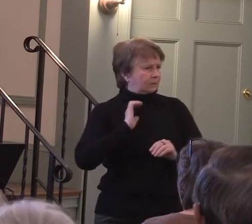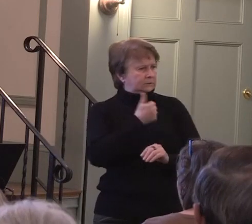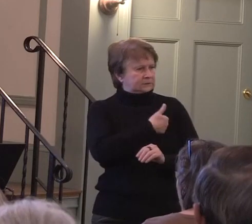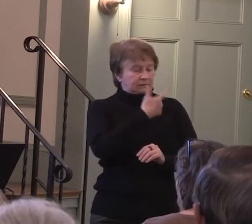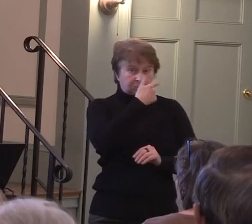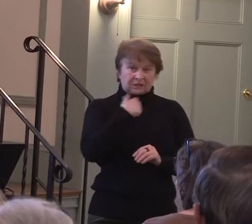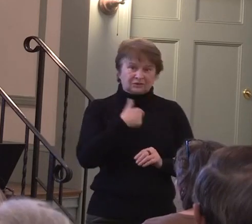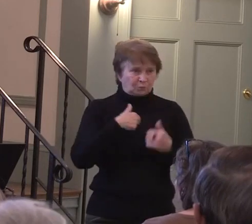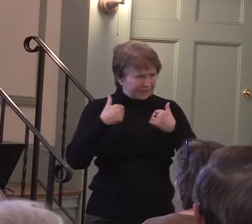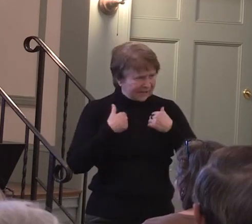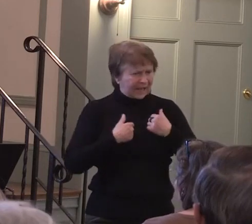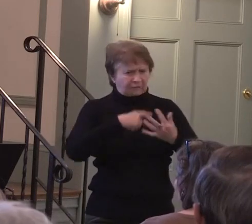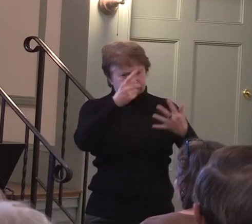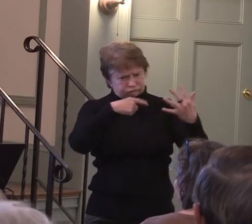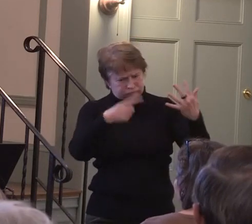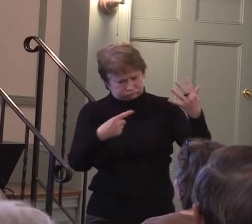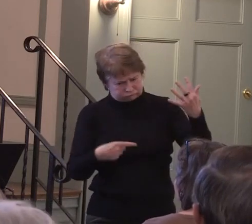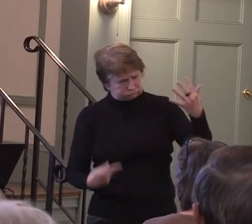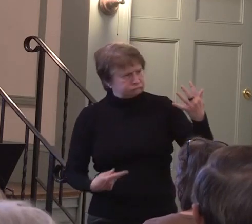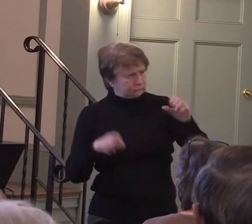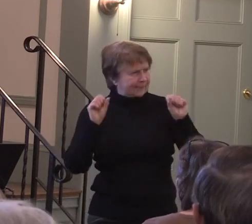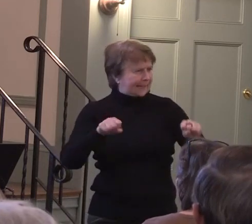because we have a lot to brag about.